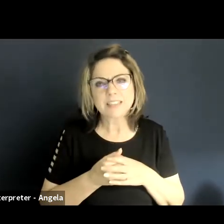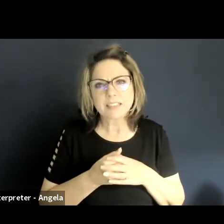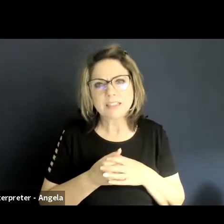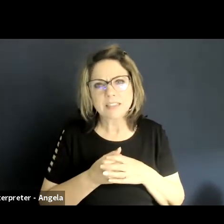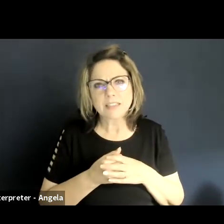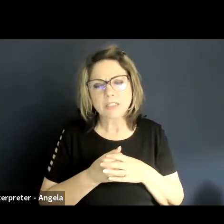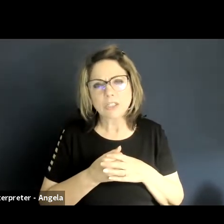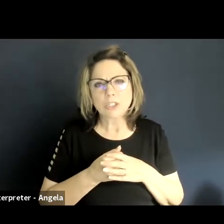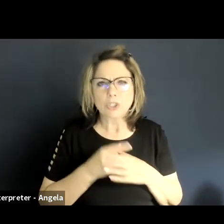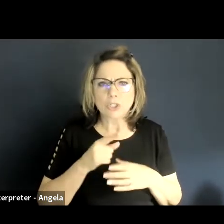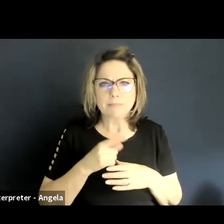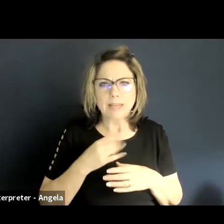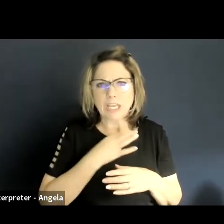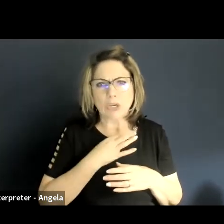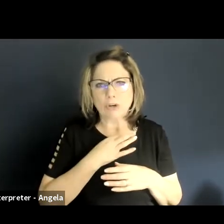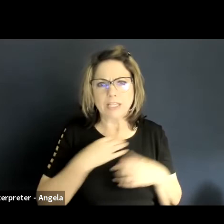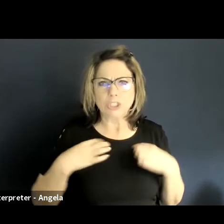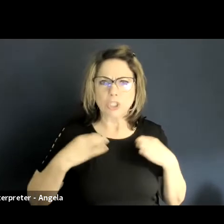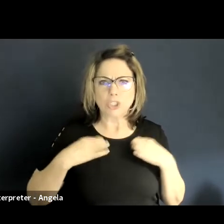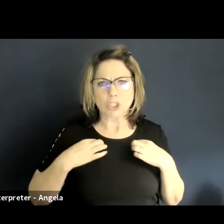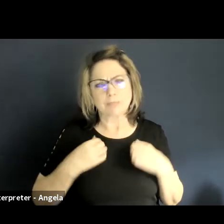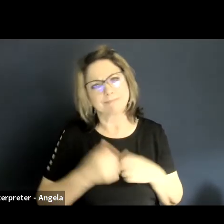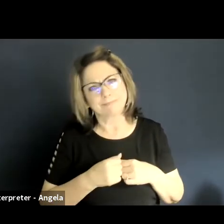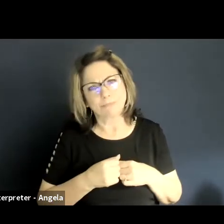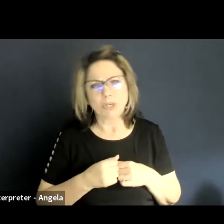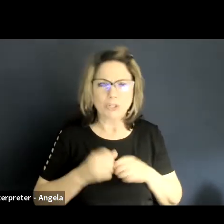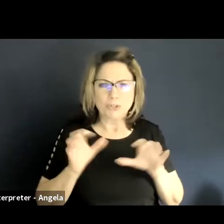curious t-shirt when you're doing program evaluation.